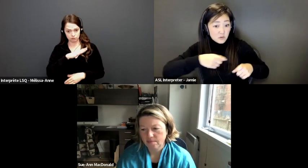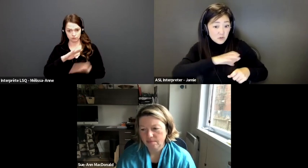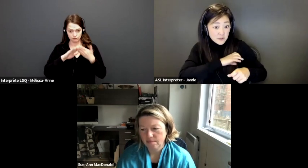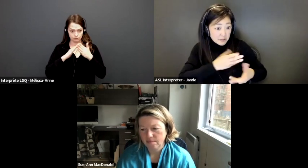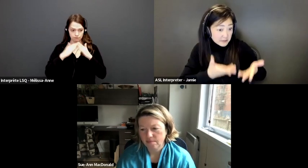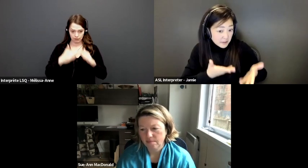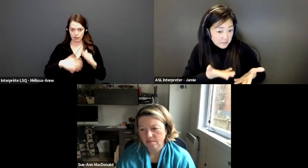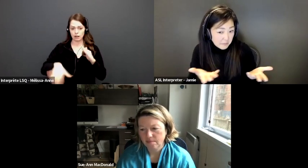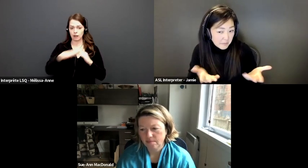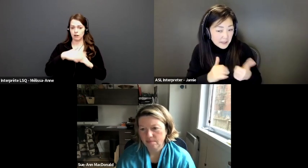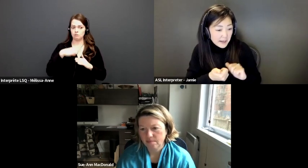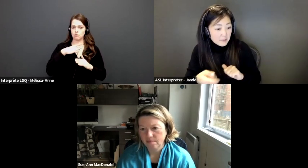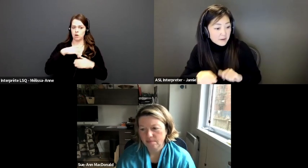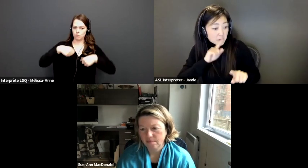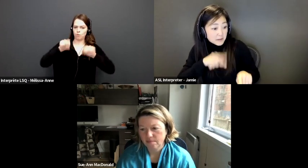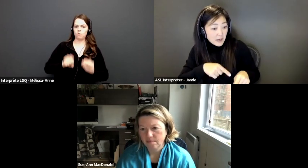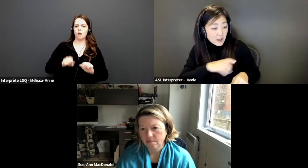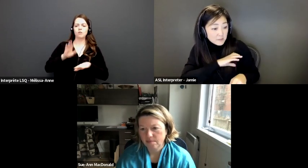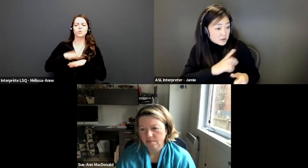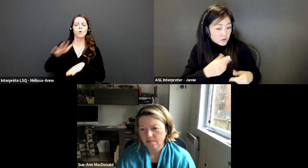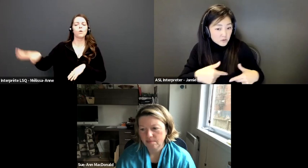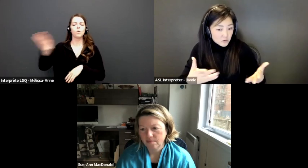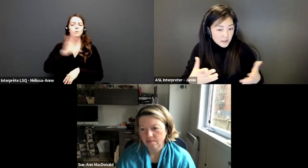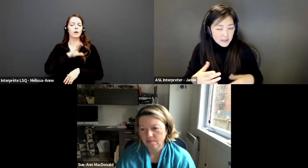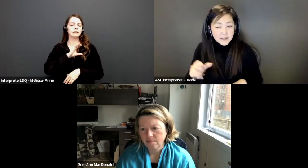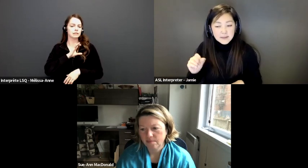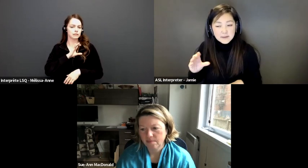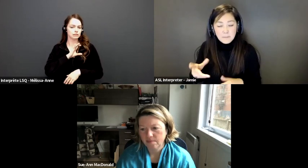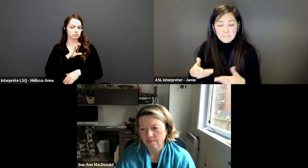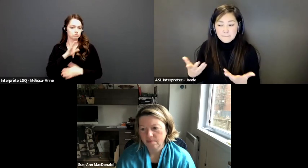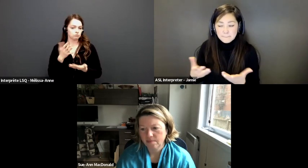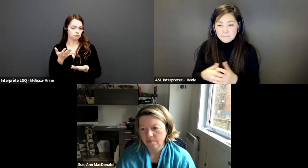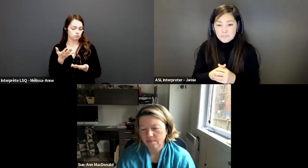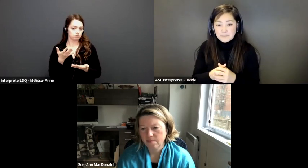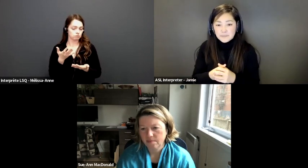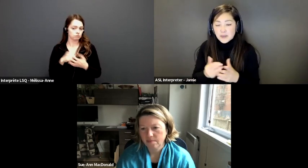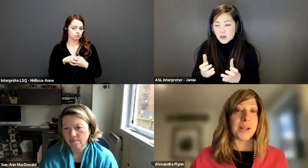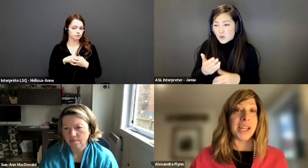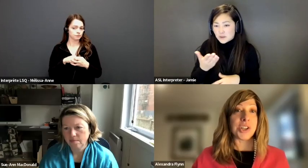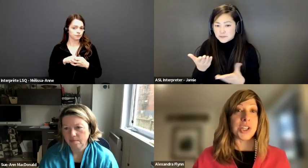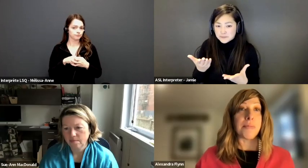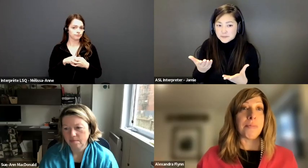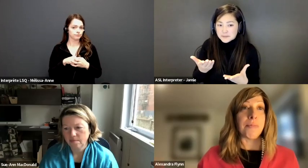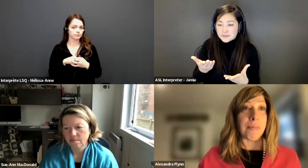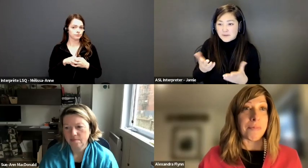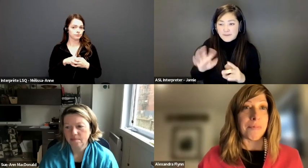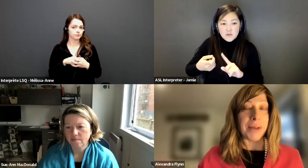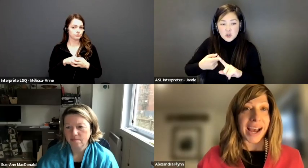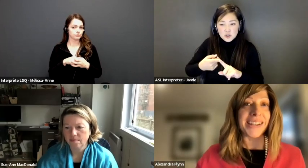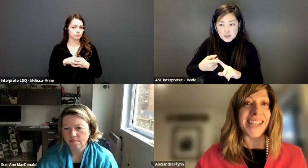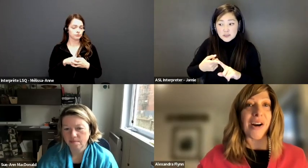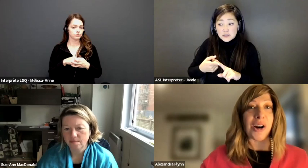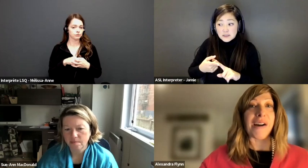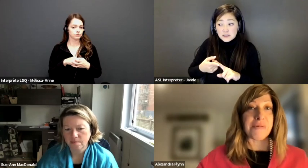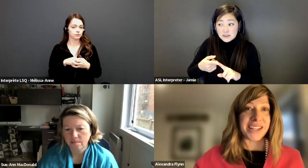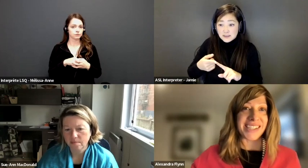And so, you know, adopting a lens that municipalities have human rights obligations because